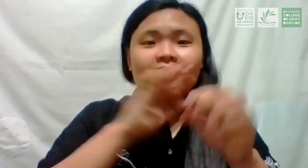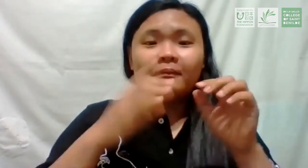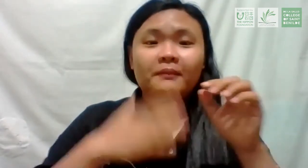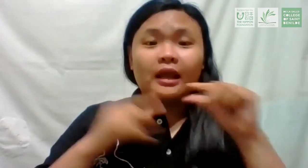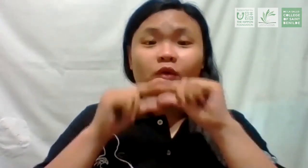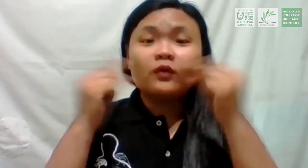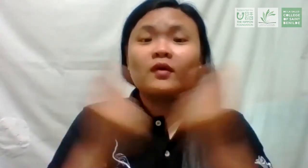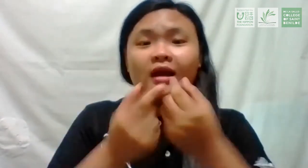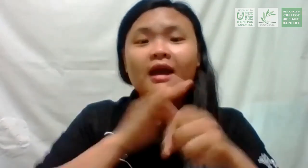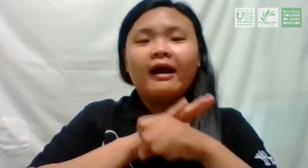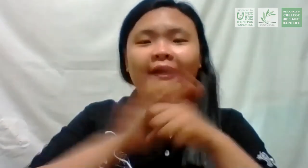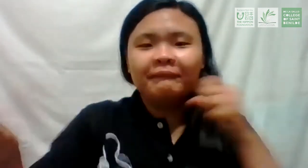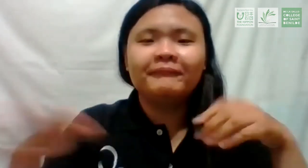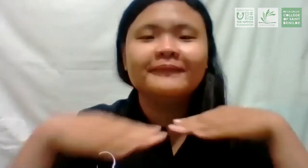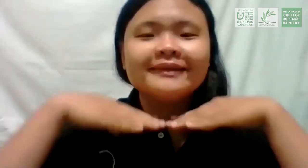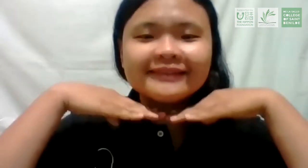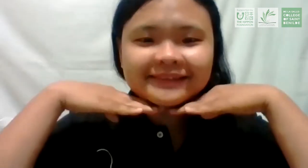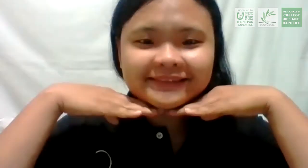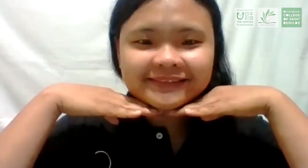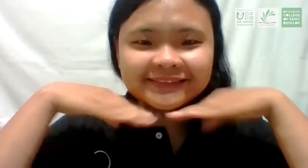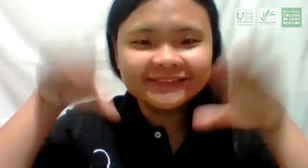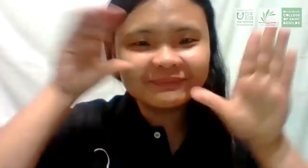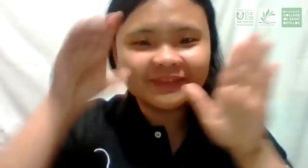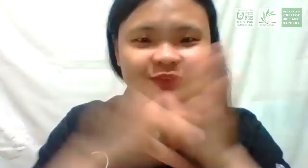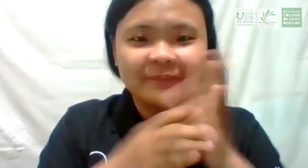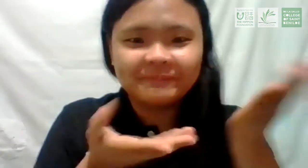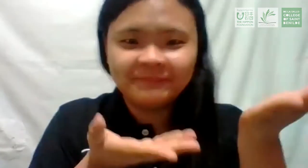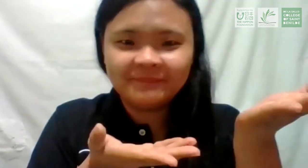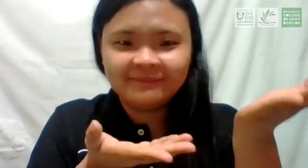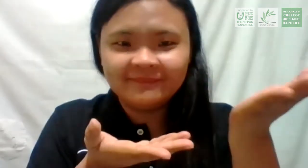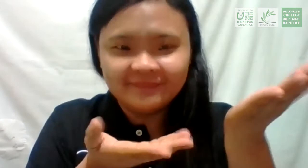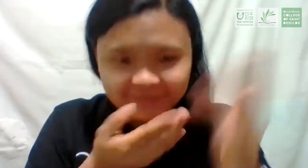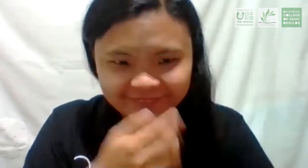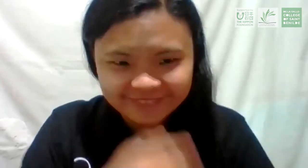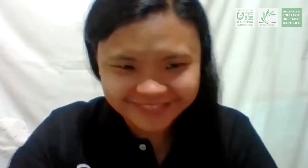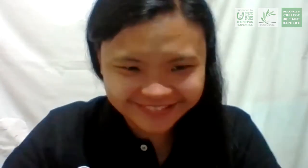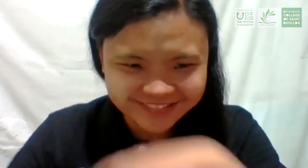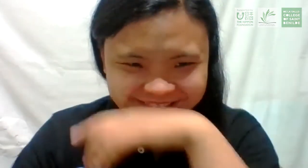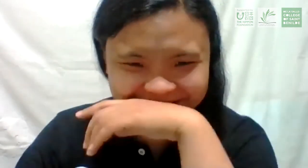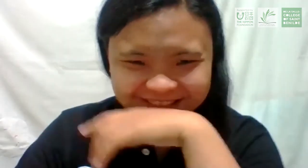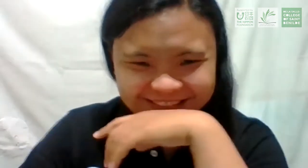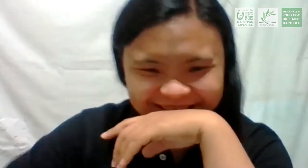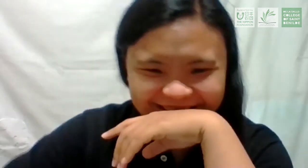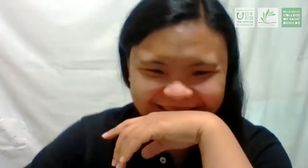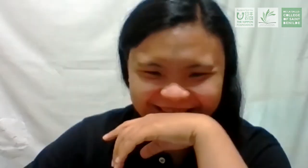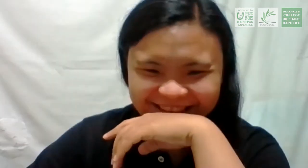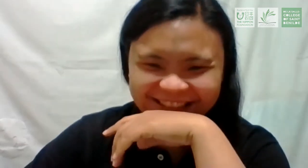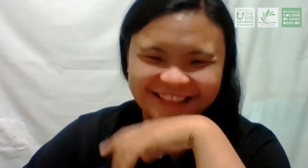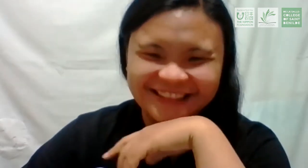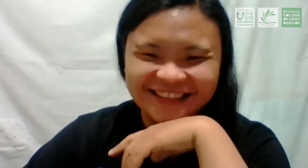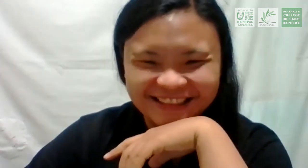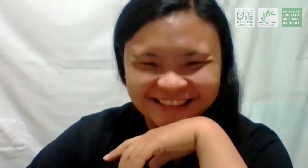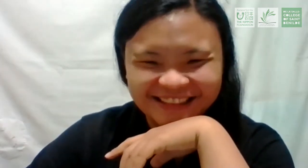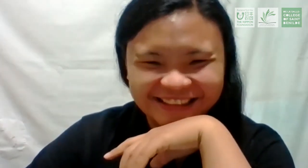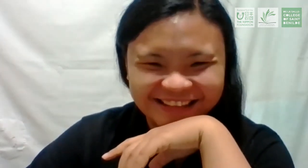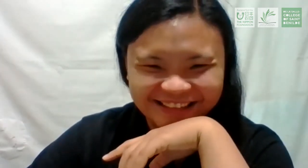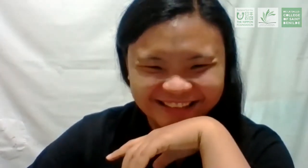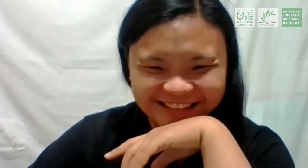So you mentioned that we put our name. Maybe we could also put our pictures as well. Yeah. I can do